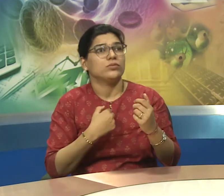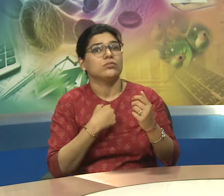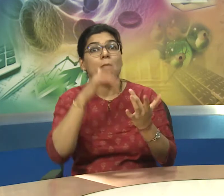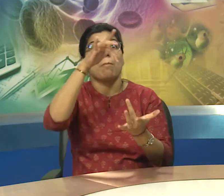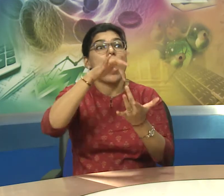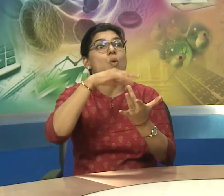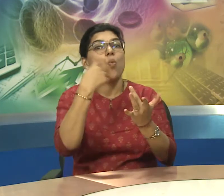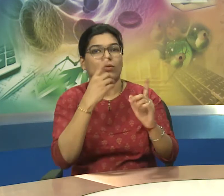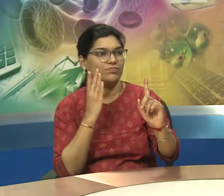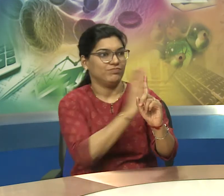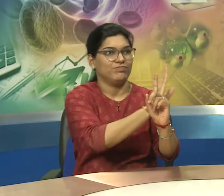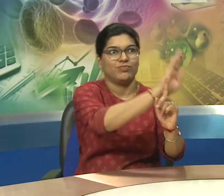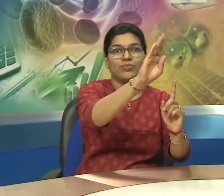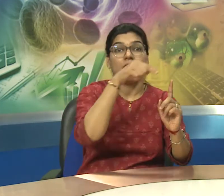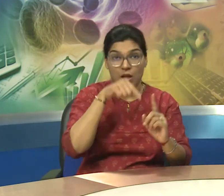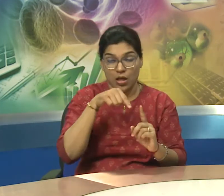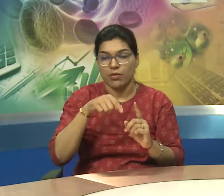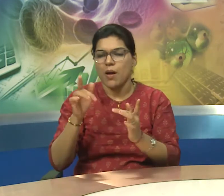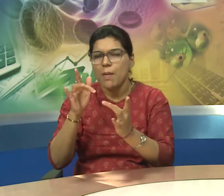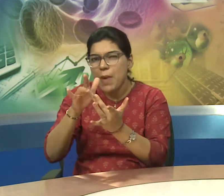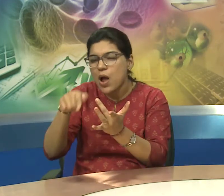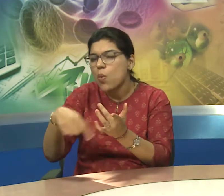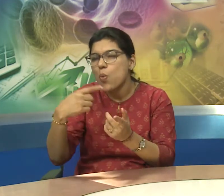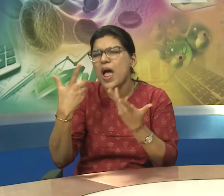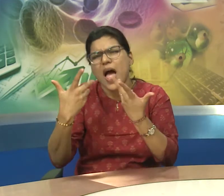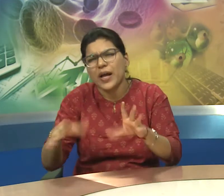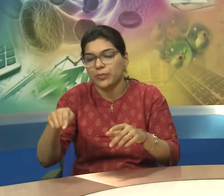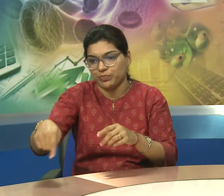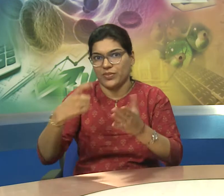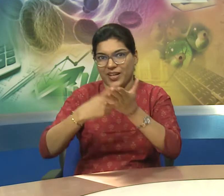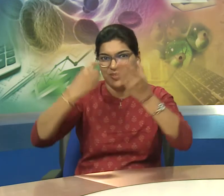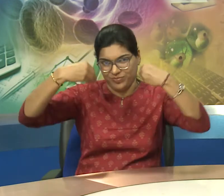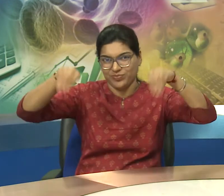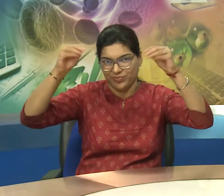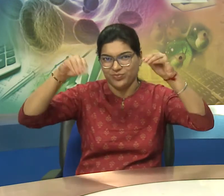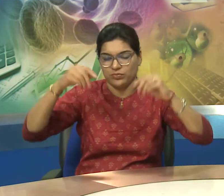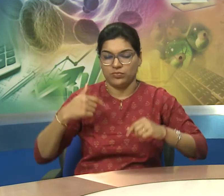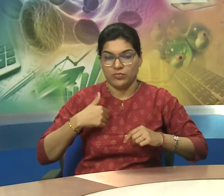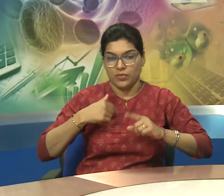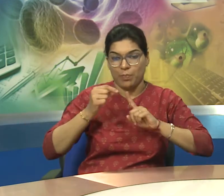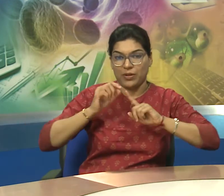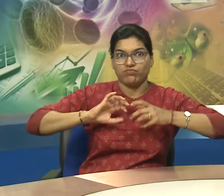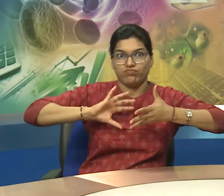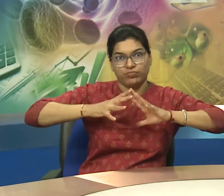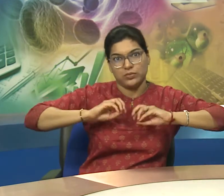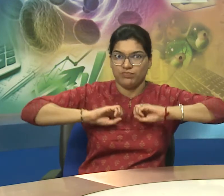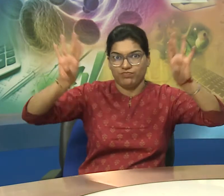For example, there is no link between producer or consumer. There is a need of middlemen to